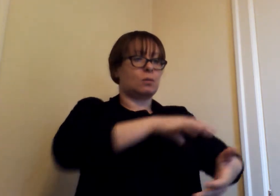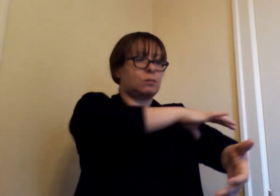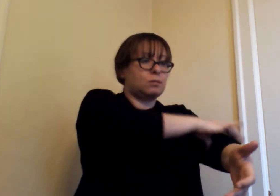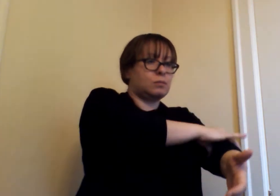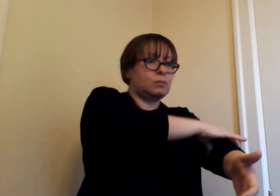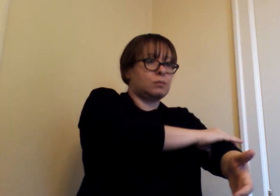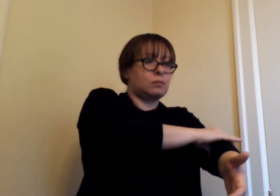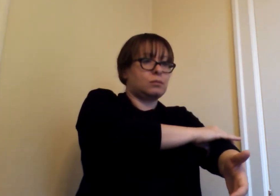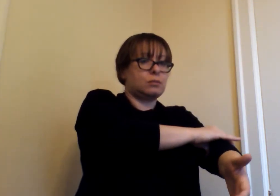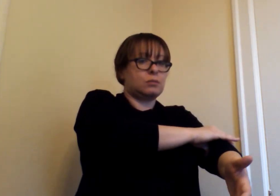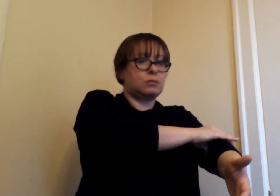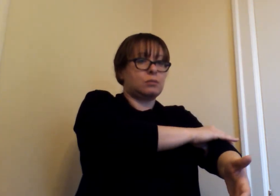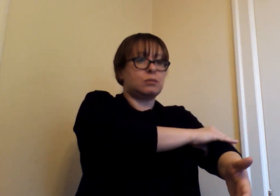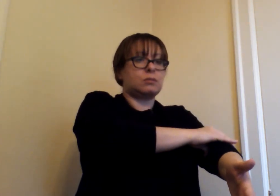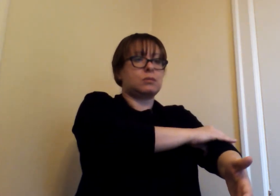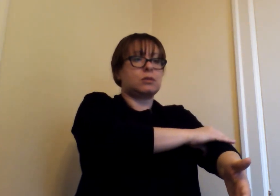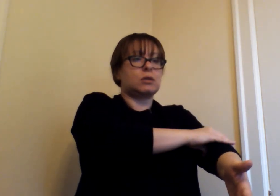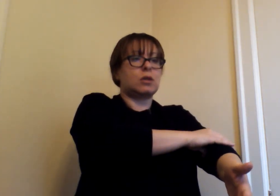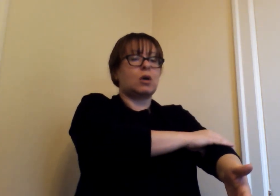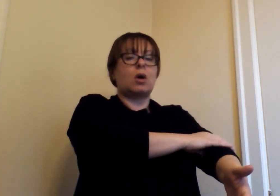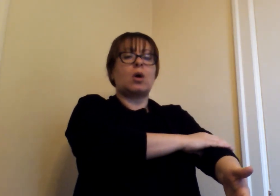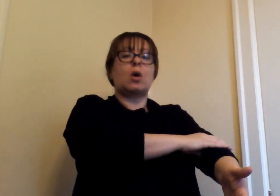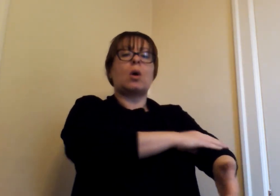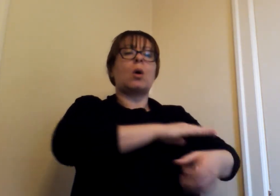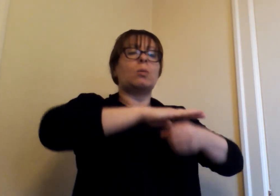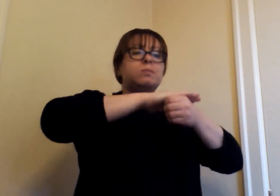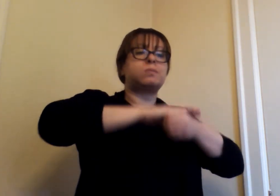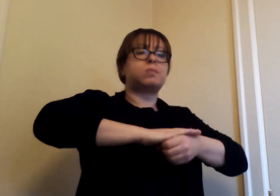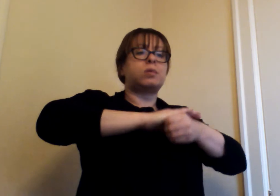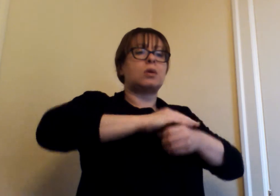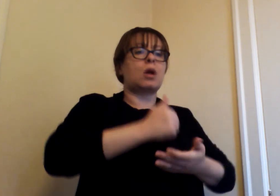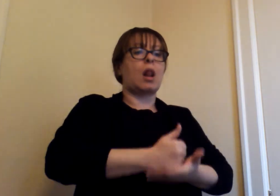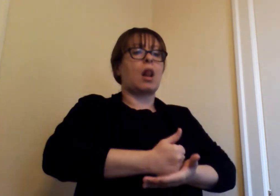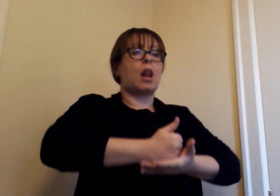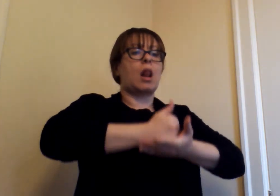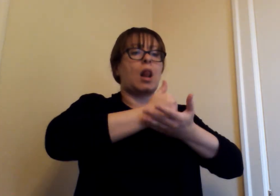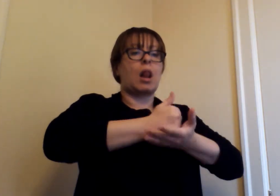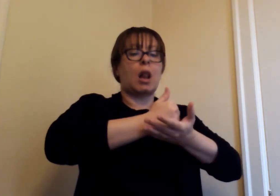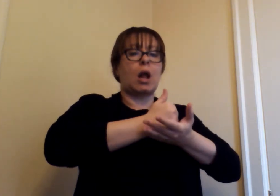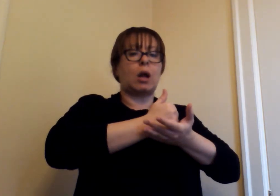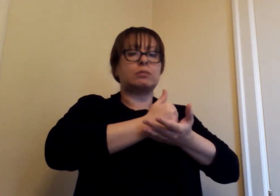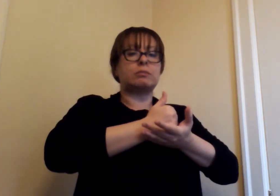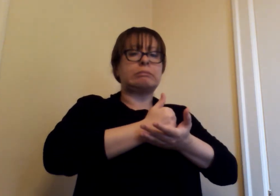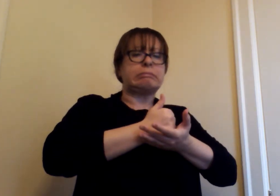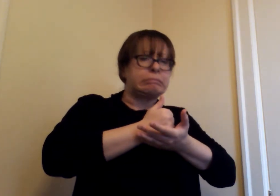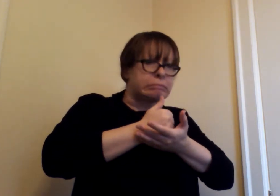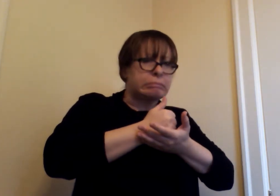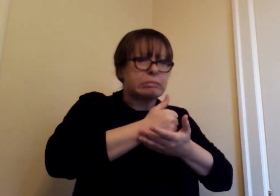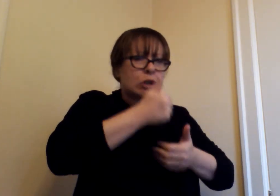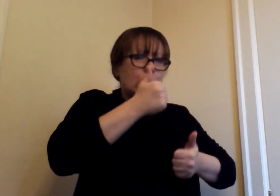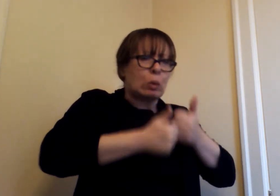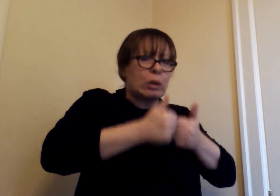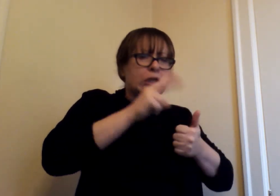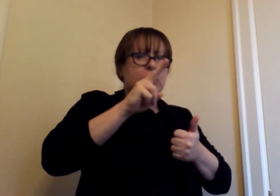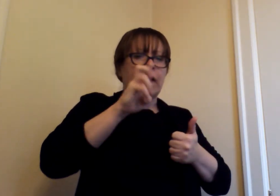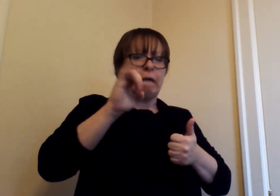vein. Palpation helps determine the direction of blood flow in the vein, to gauge the vein size and depth, and to estimate its tendency